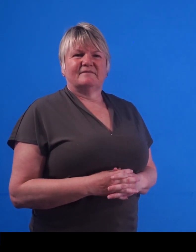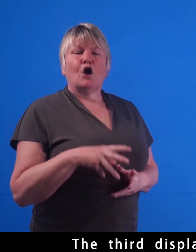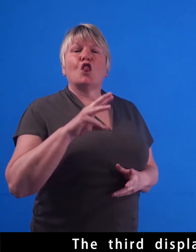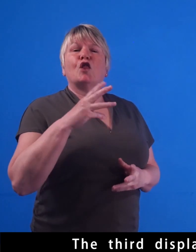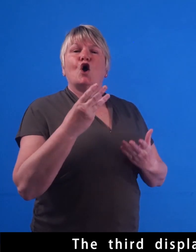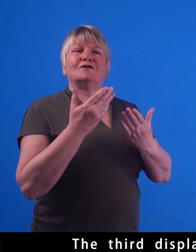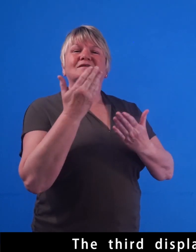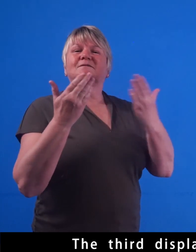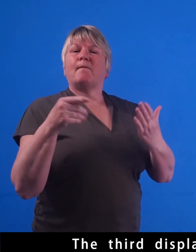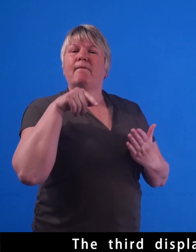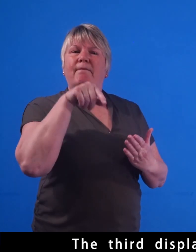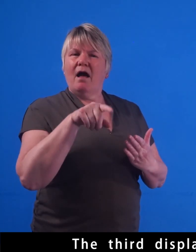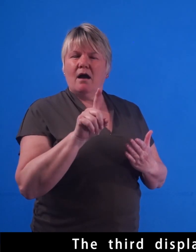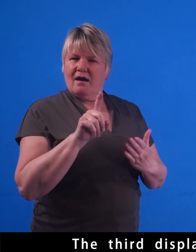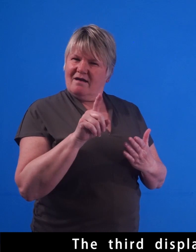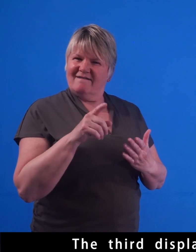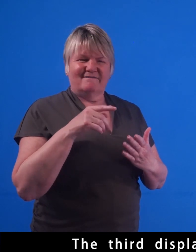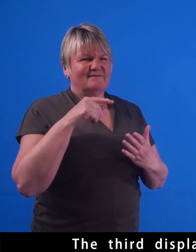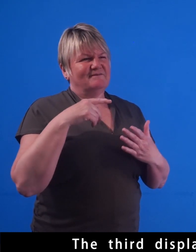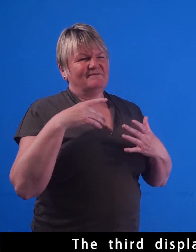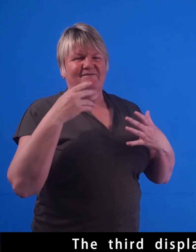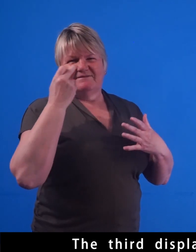The third display is a fancy dress party.